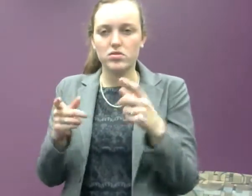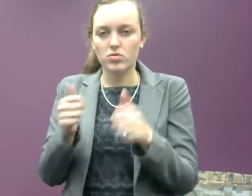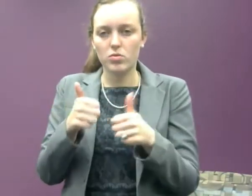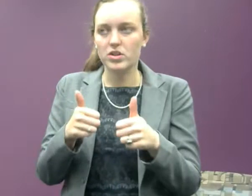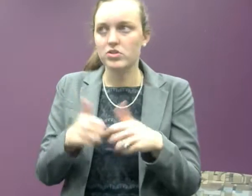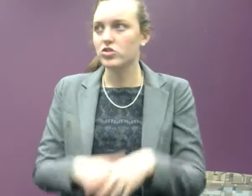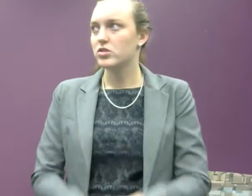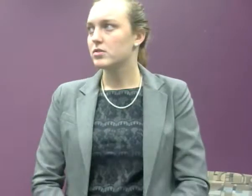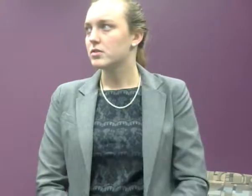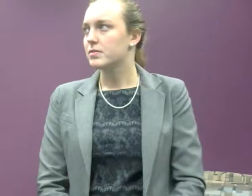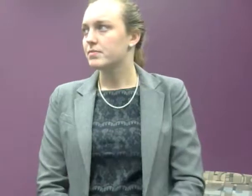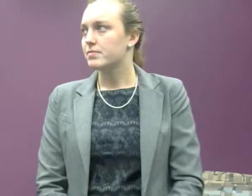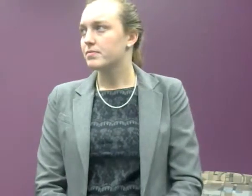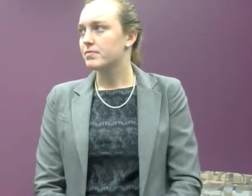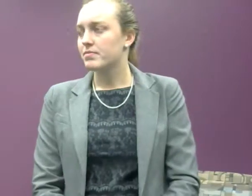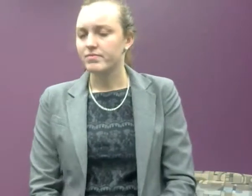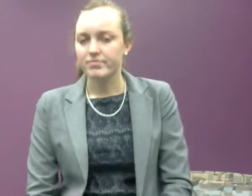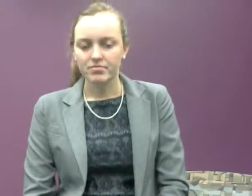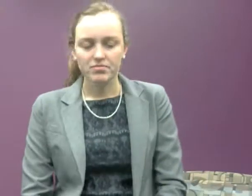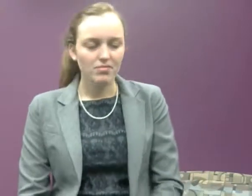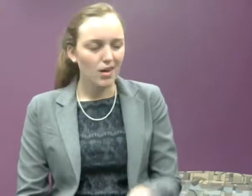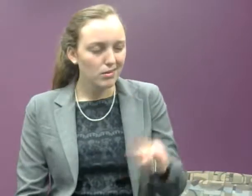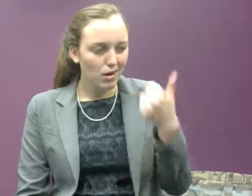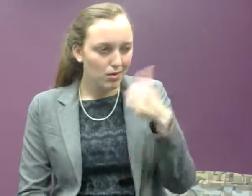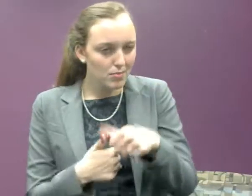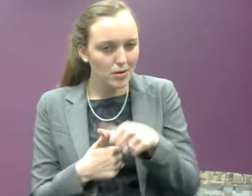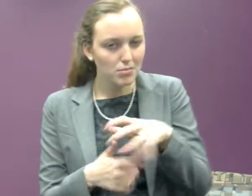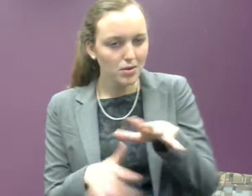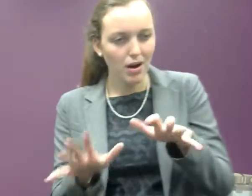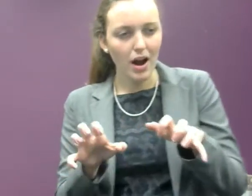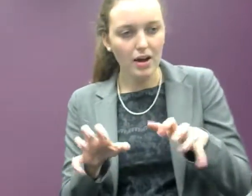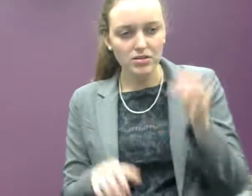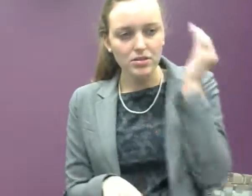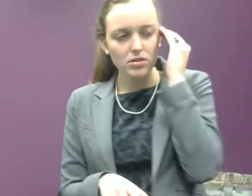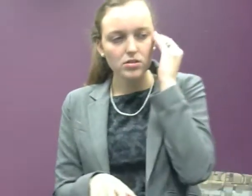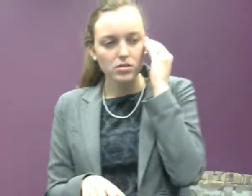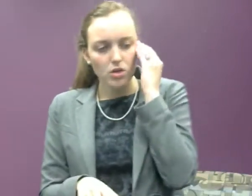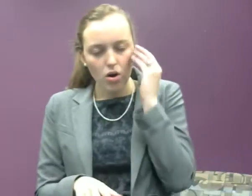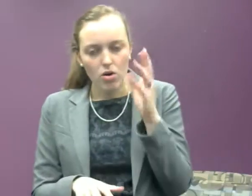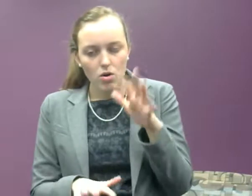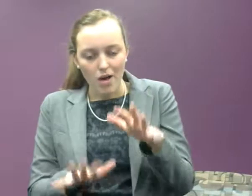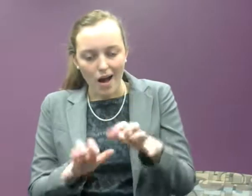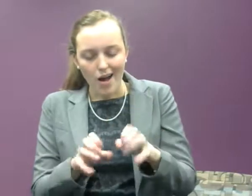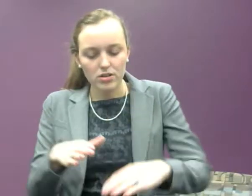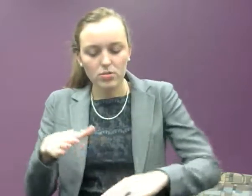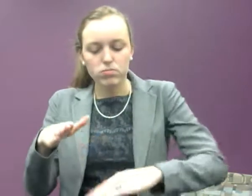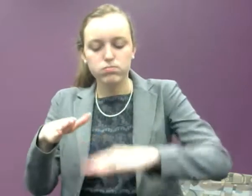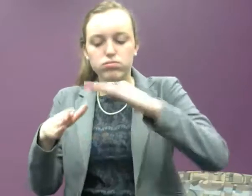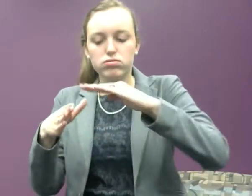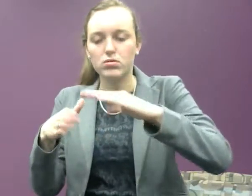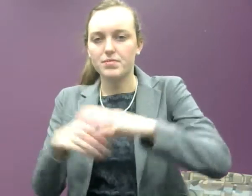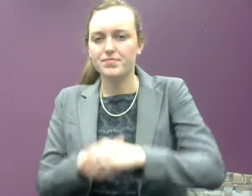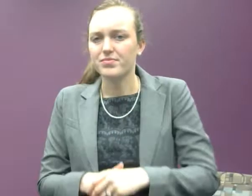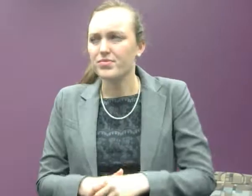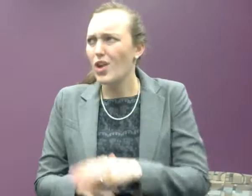Have a lot of experience with ice, so you know that ice floats. Somebody tell me why ice floats. Ice is solid